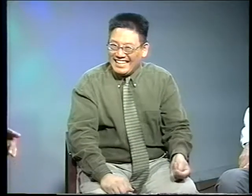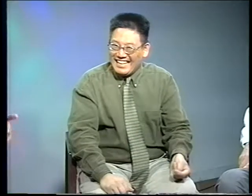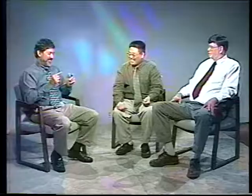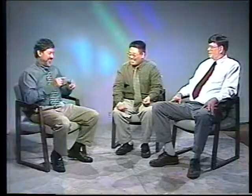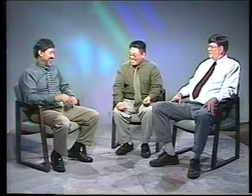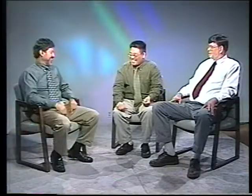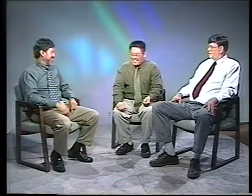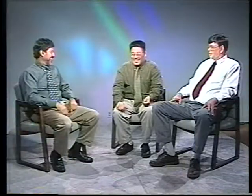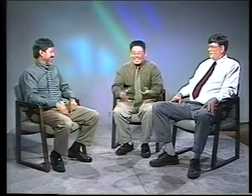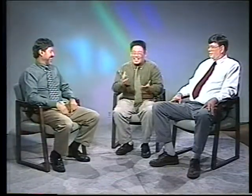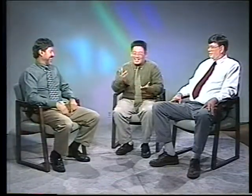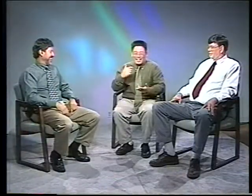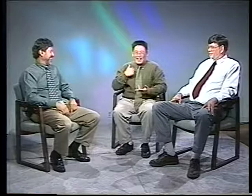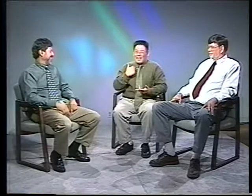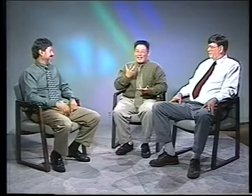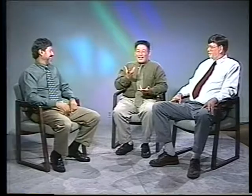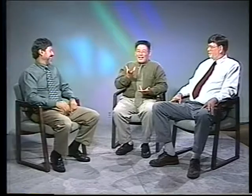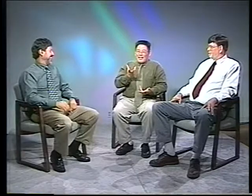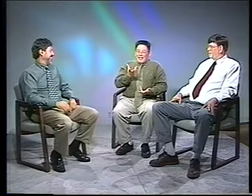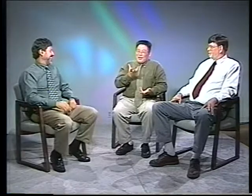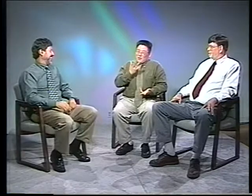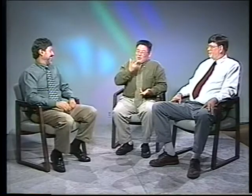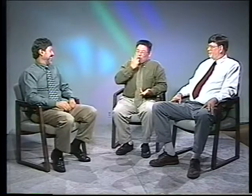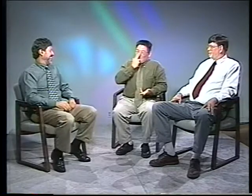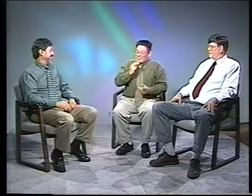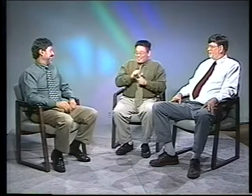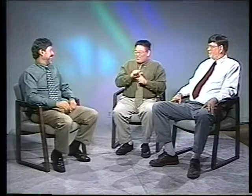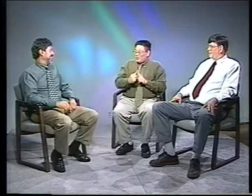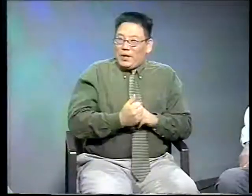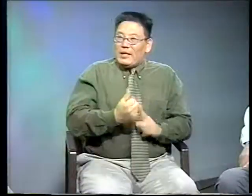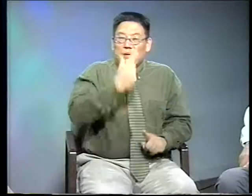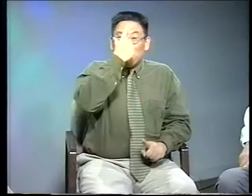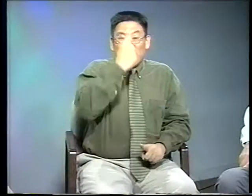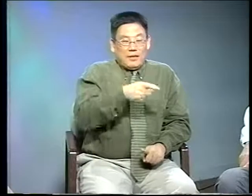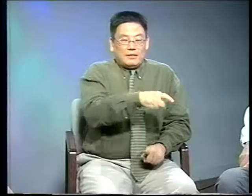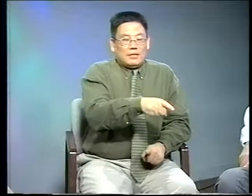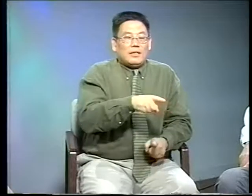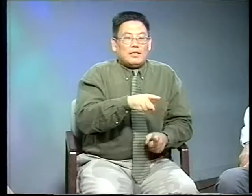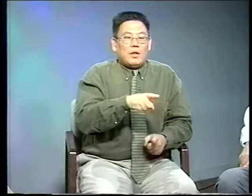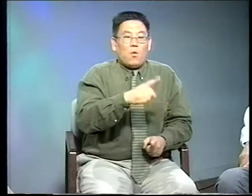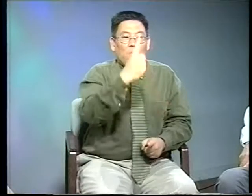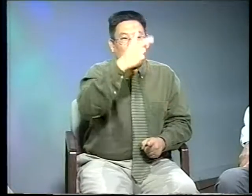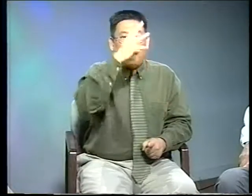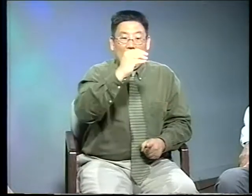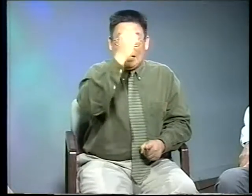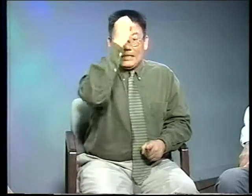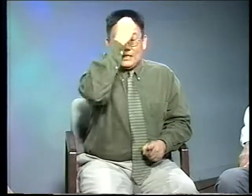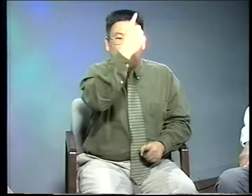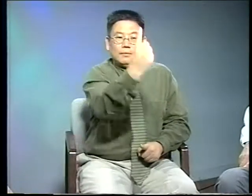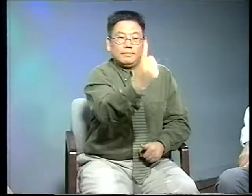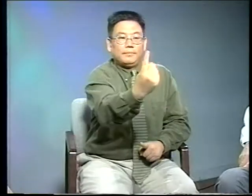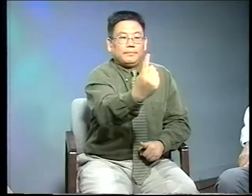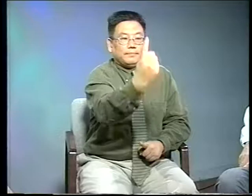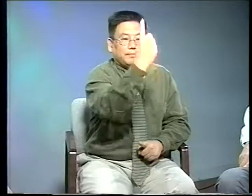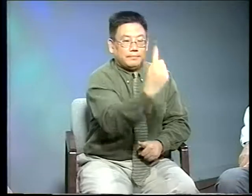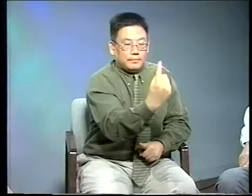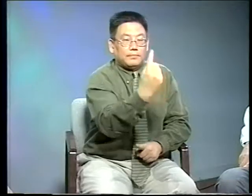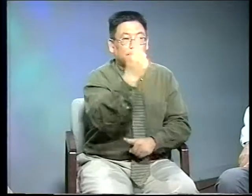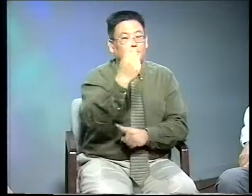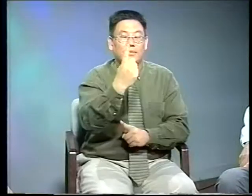T, and just use the sign for fingerspell to show that he didn't know how to spell the name. So it's kind of a humorous situation, but we